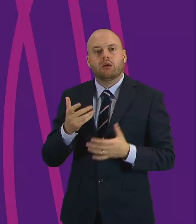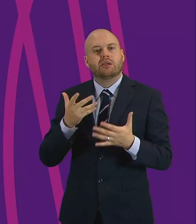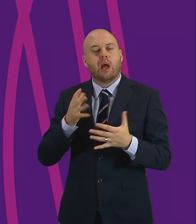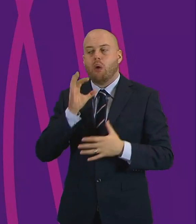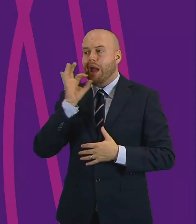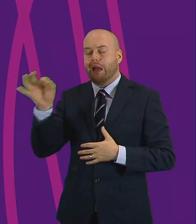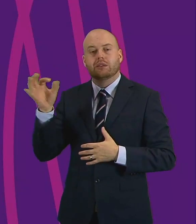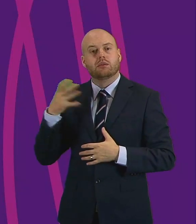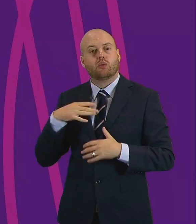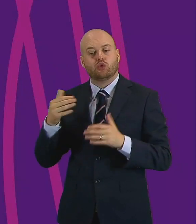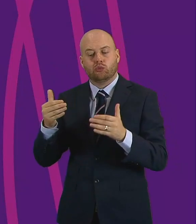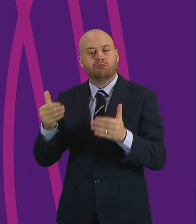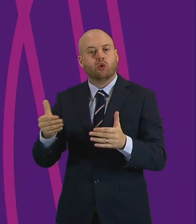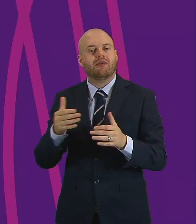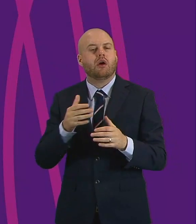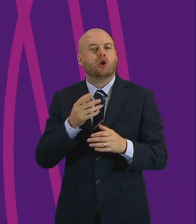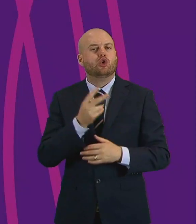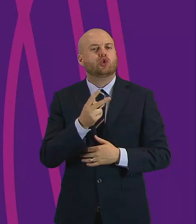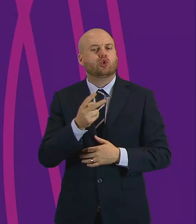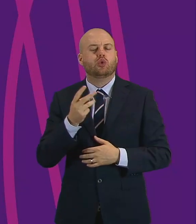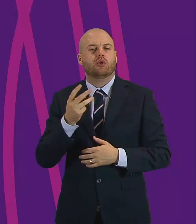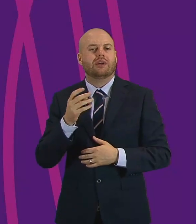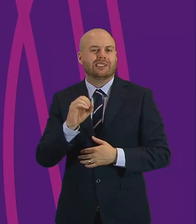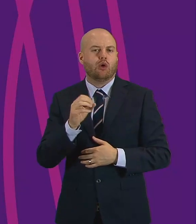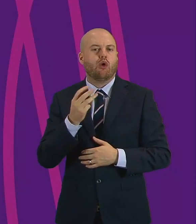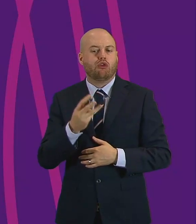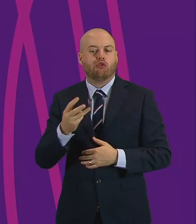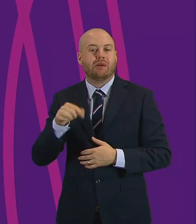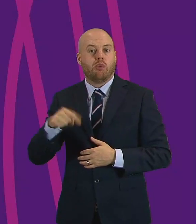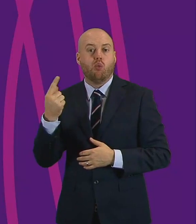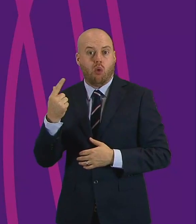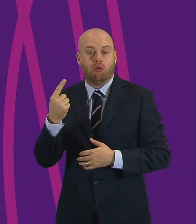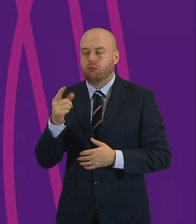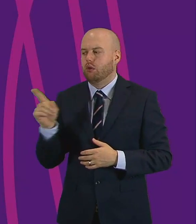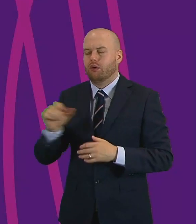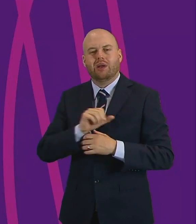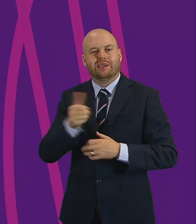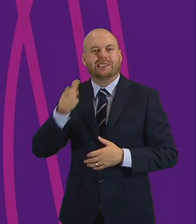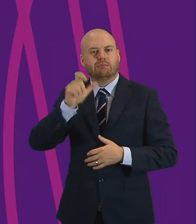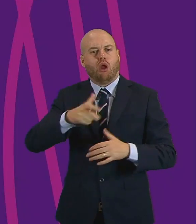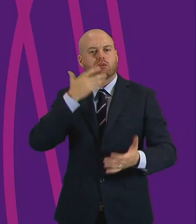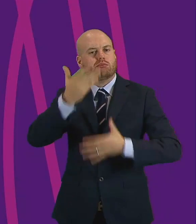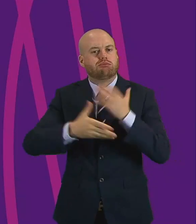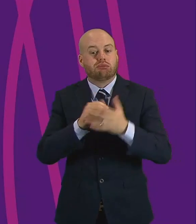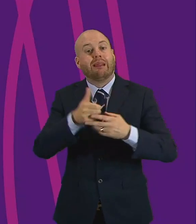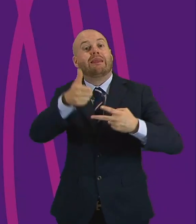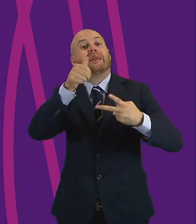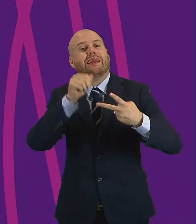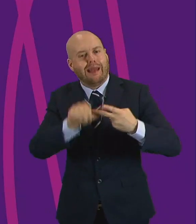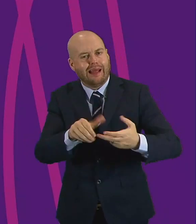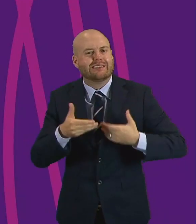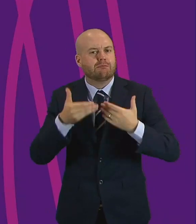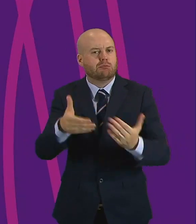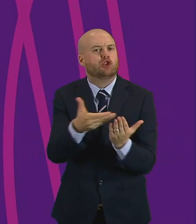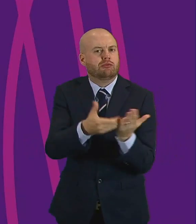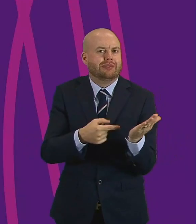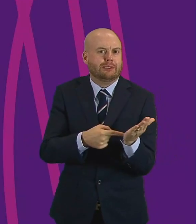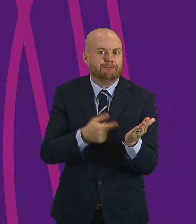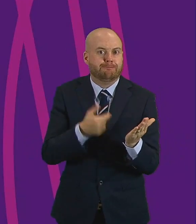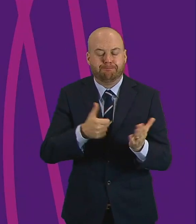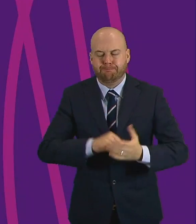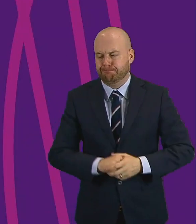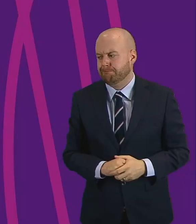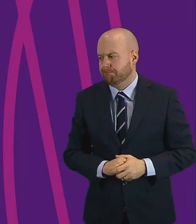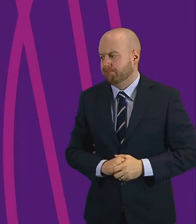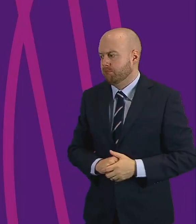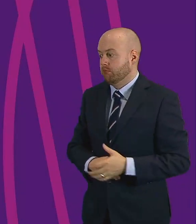Amendment 22033.1. Mr Cameron, about 7 minutes, please. Thank you, Deputy Presiding Officer, and I welcome the opportunity